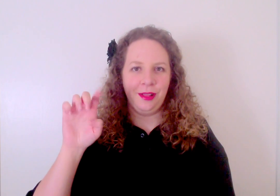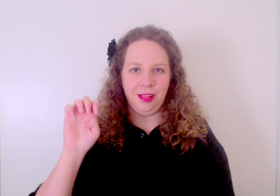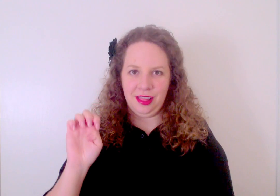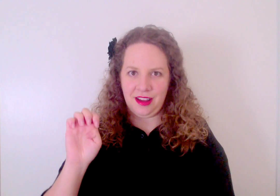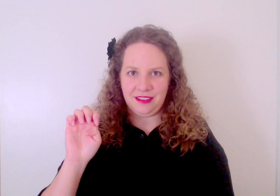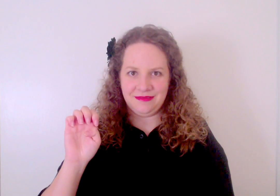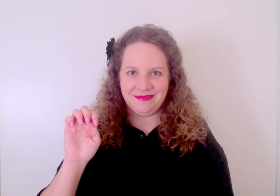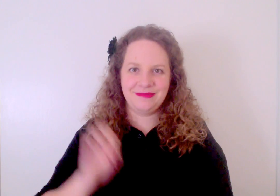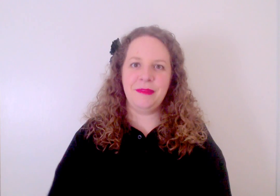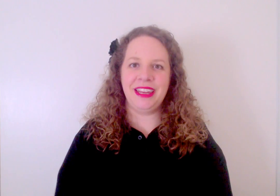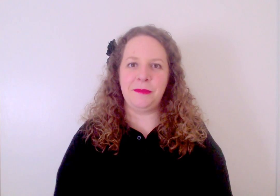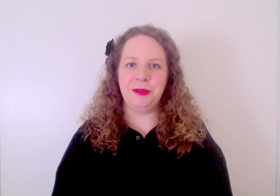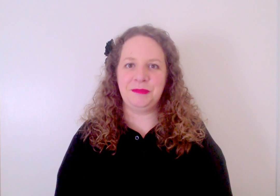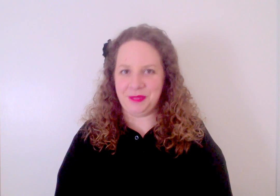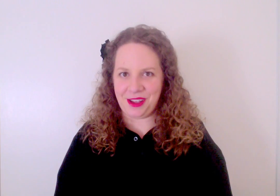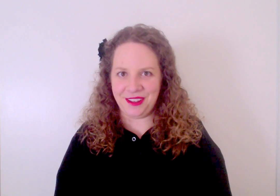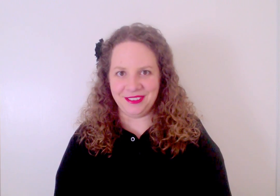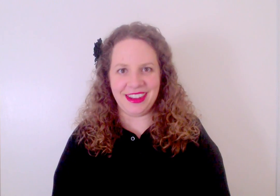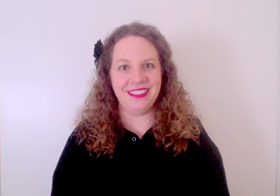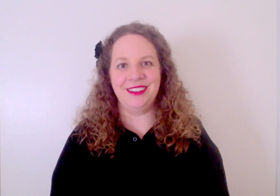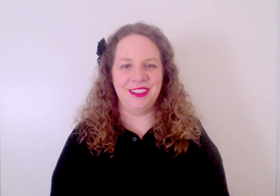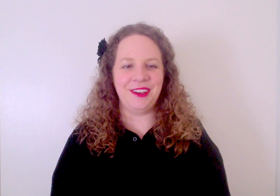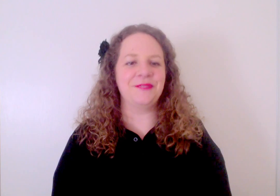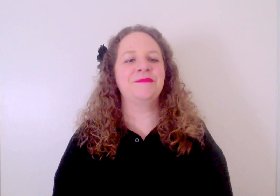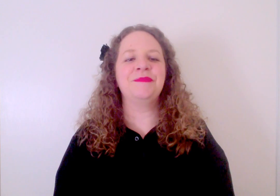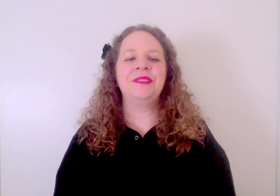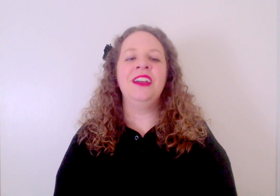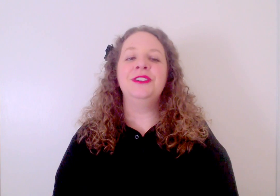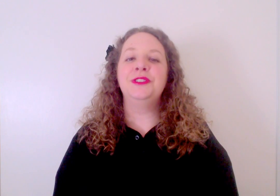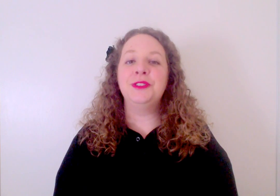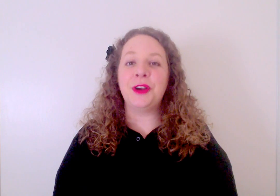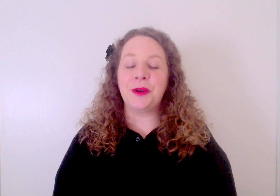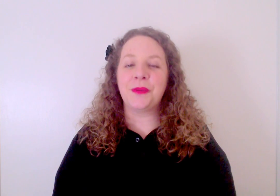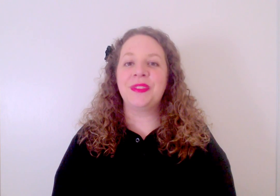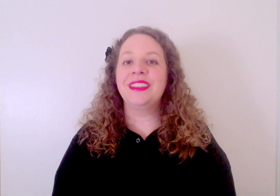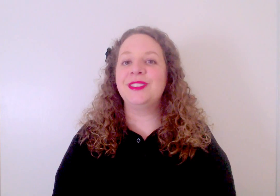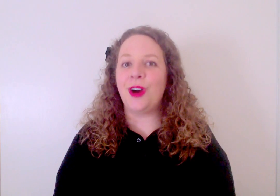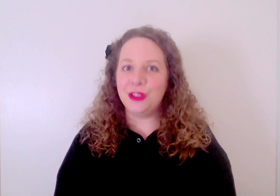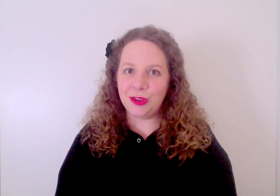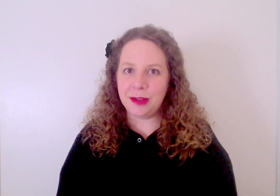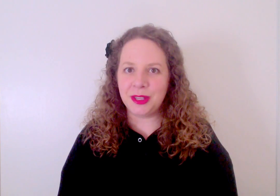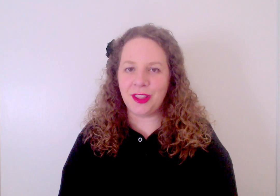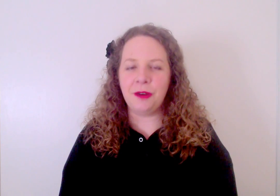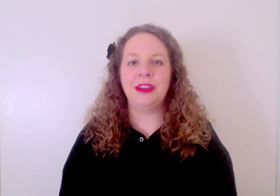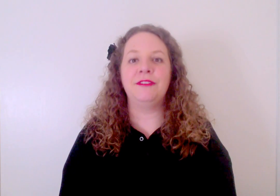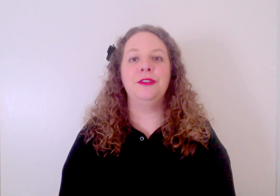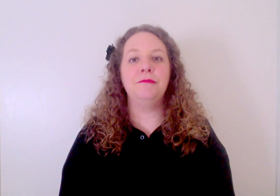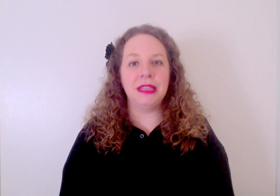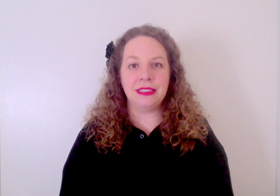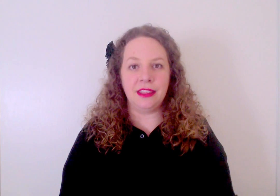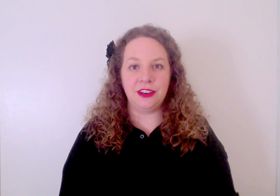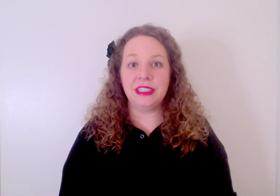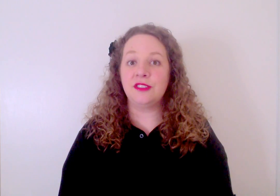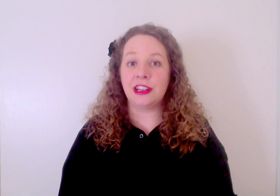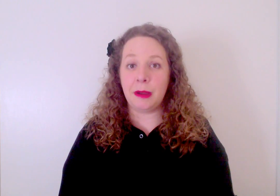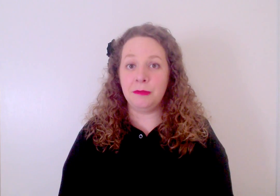pineapple. Pineapple. All right, there you go. So this also helps a lot whenever you miss letters. I've talked about in